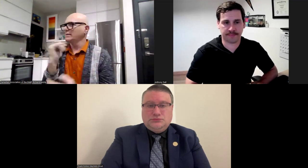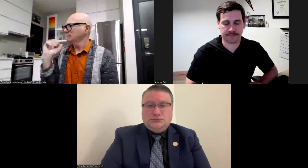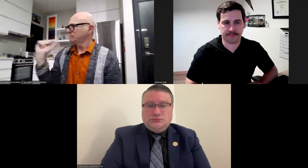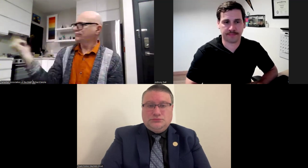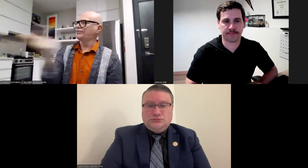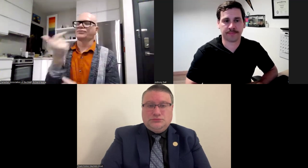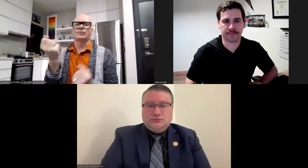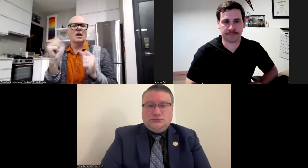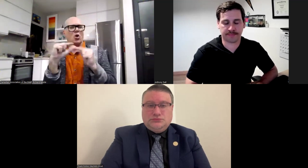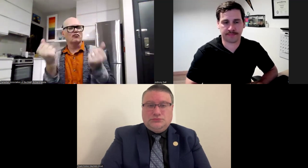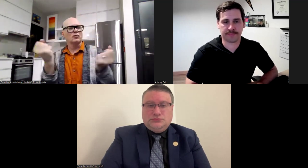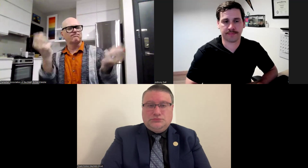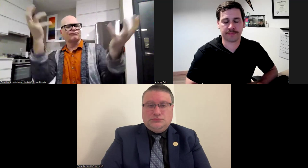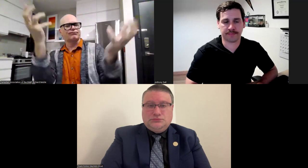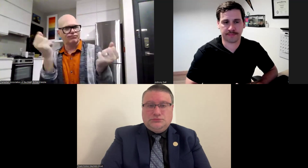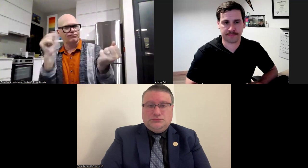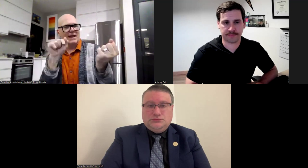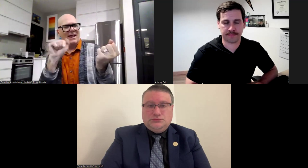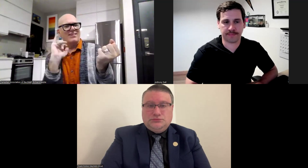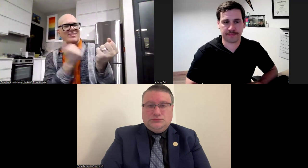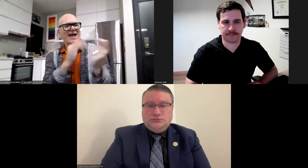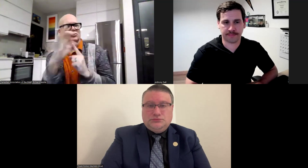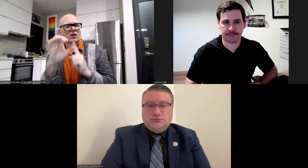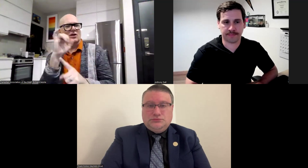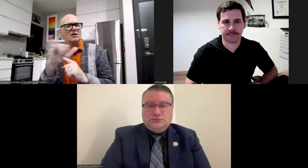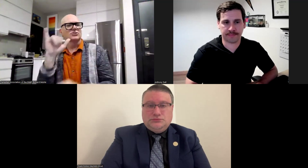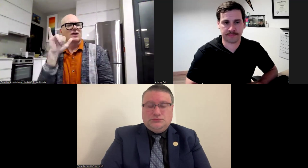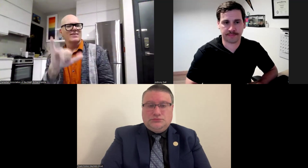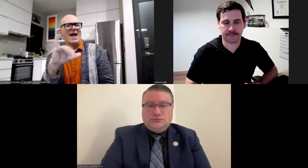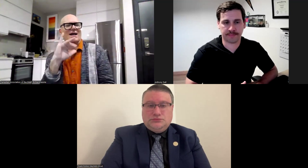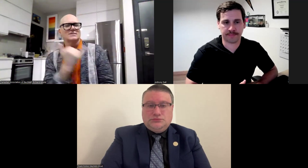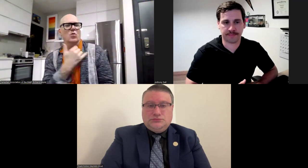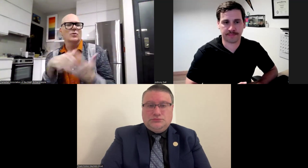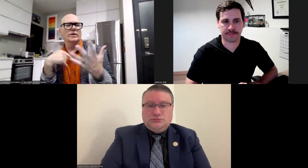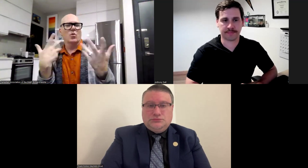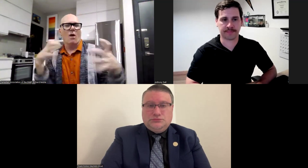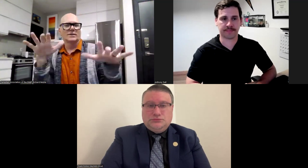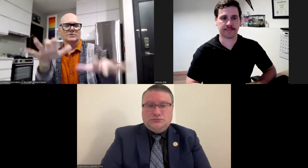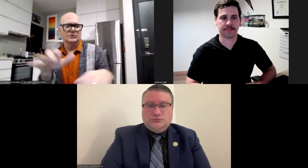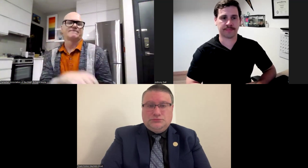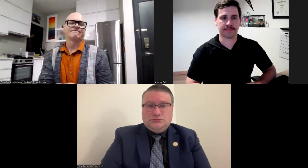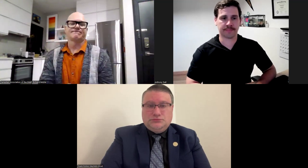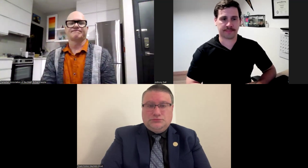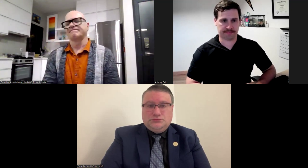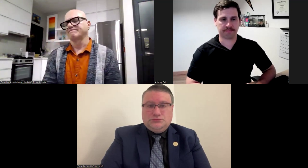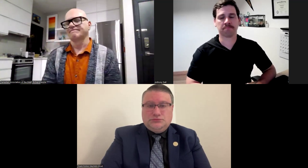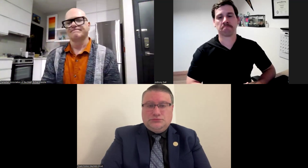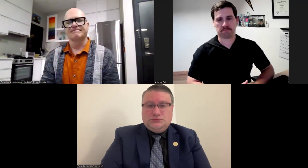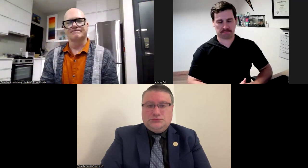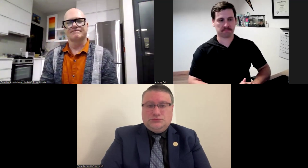that deaf people, quote unquote, have a voice. They have the capacity to raise their hands and make their points in ways that we don't